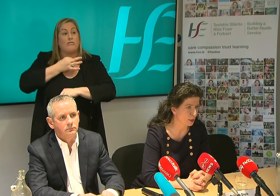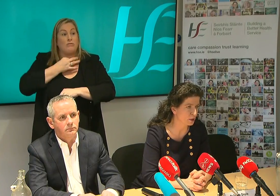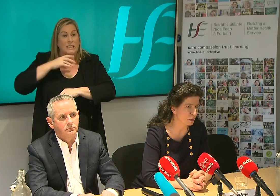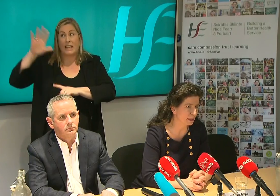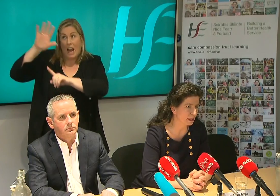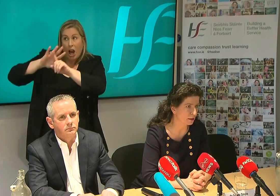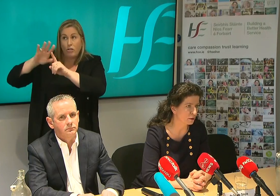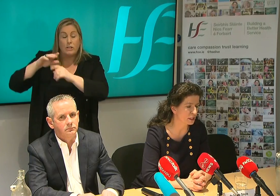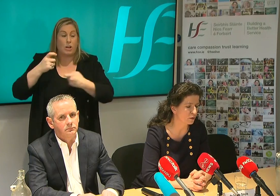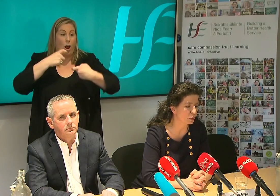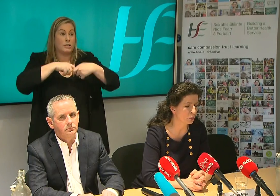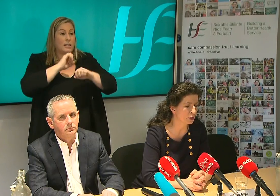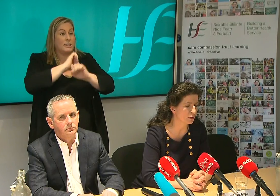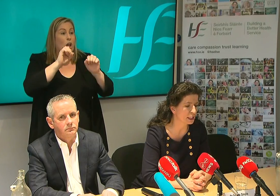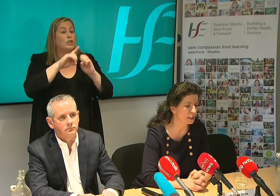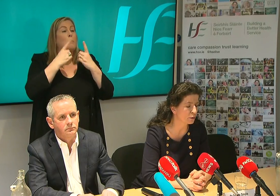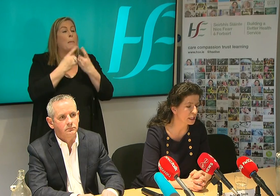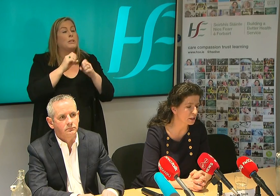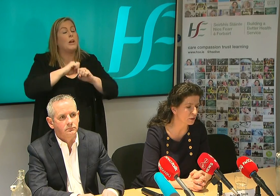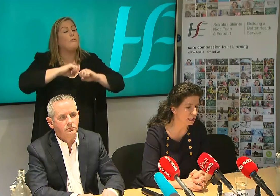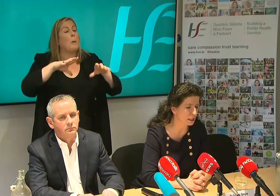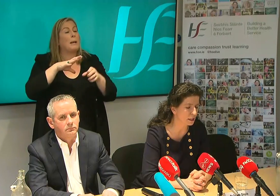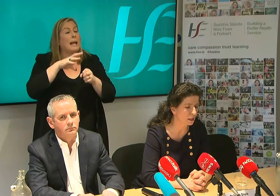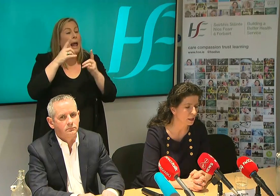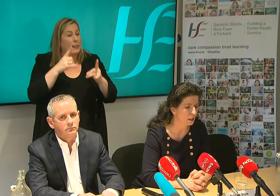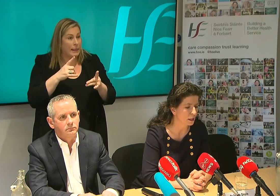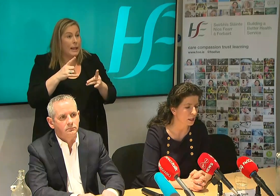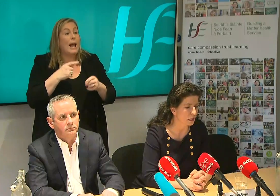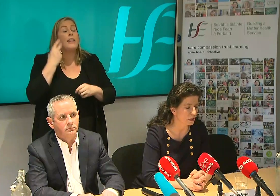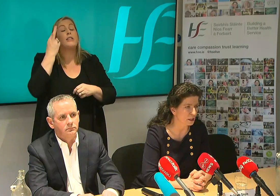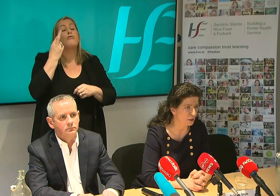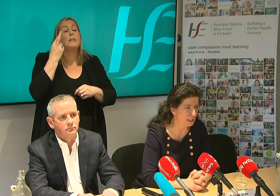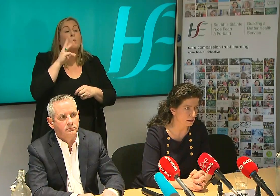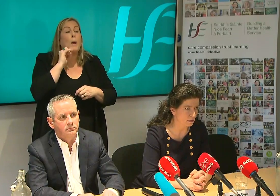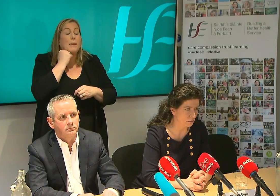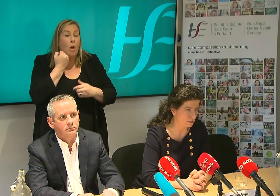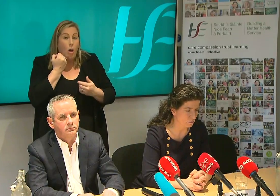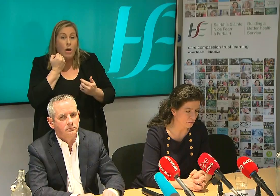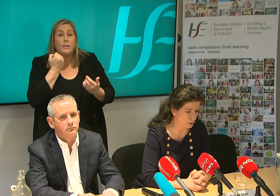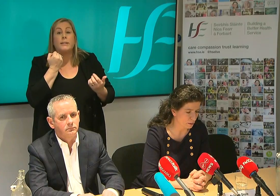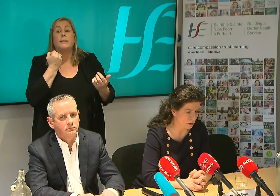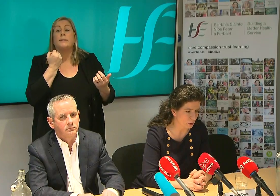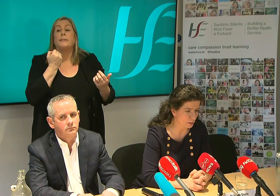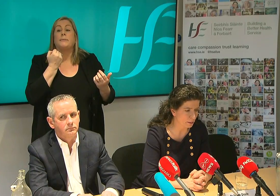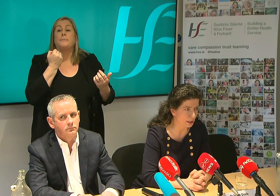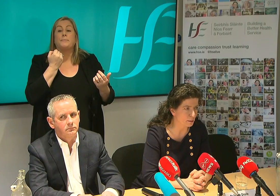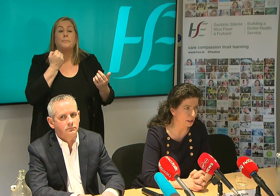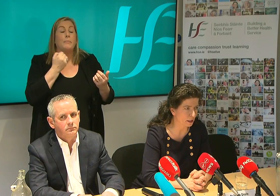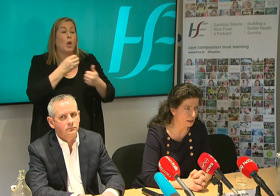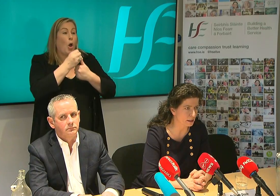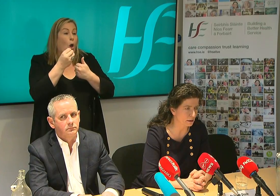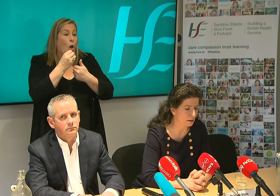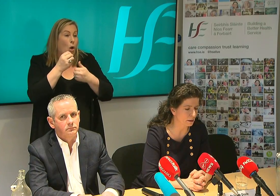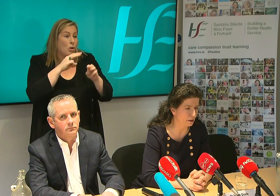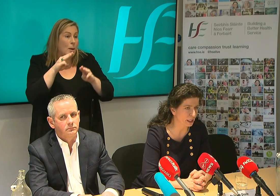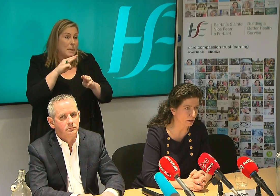their Department of Public Health and receive appropriate advice. And the reason for that, and that it differs from other people, is